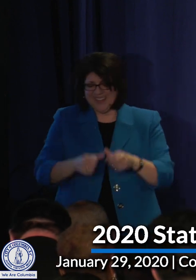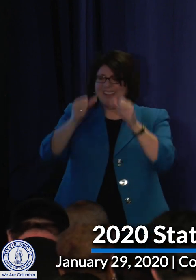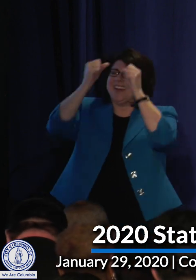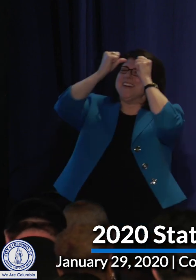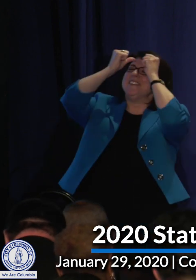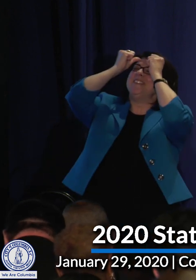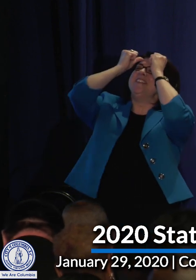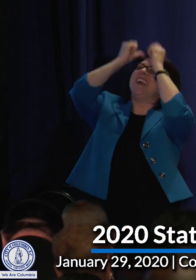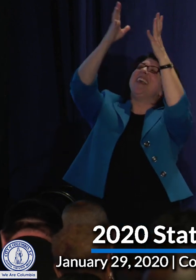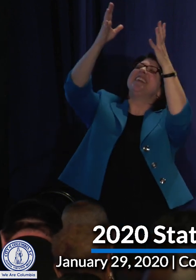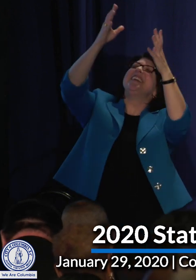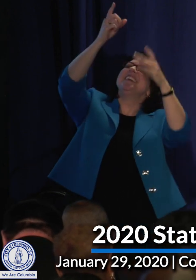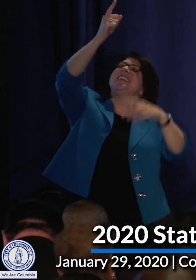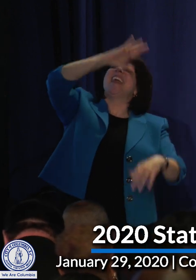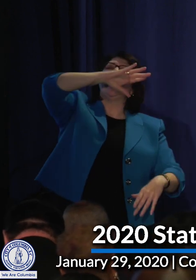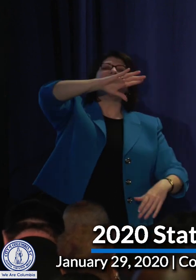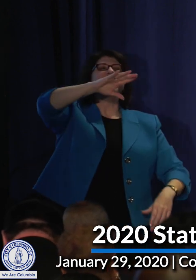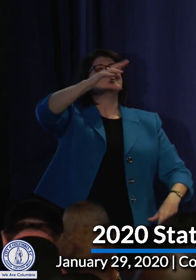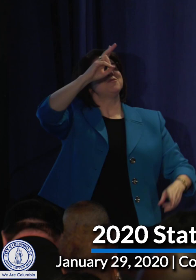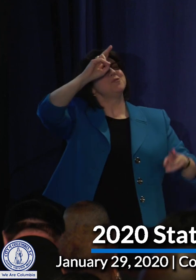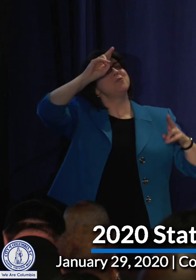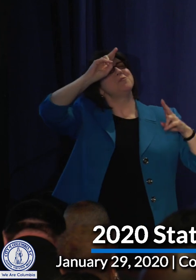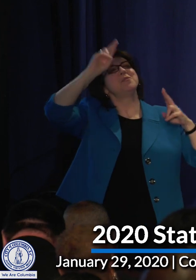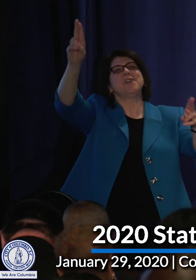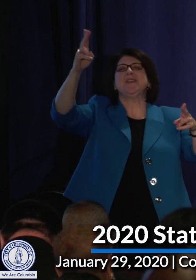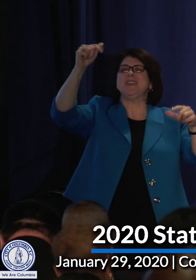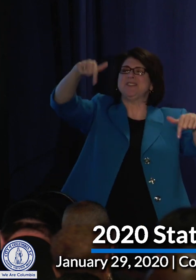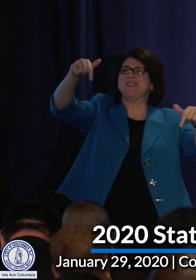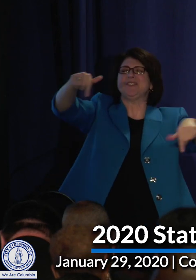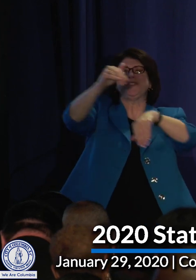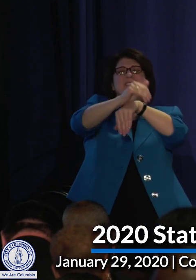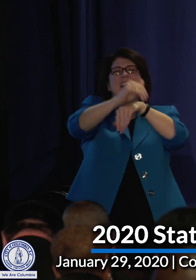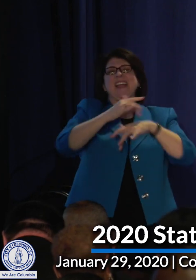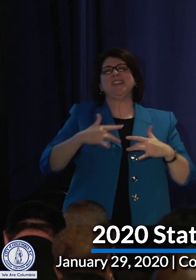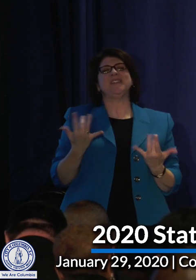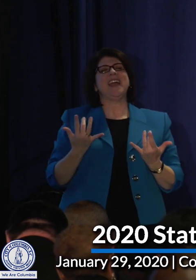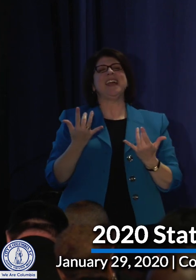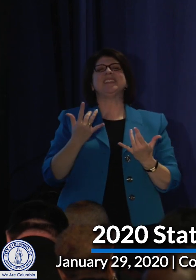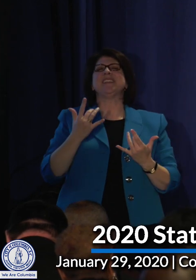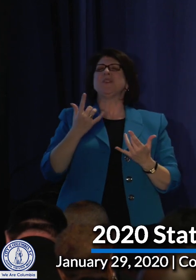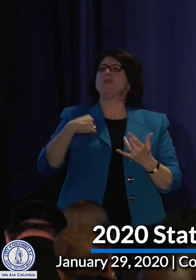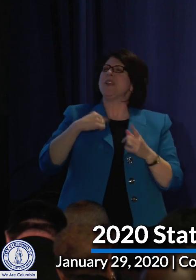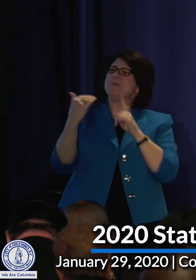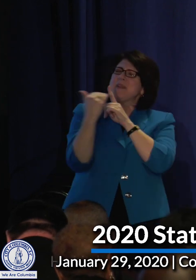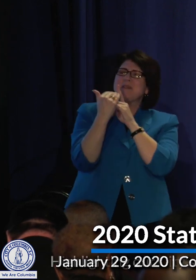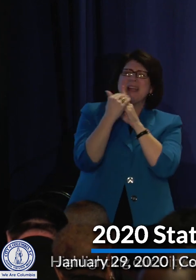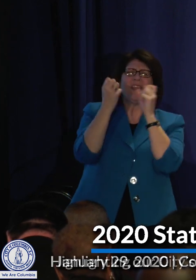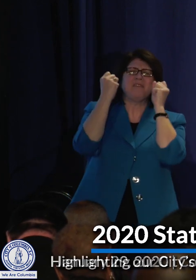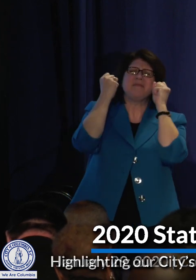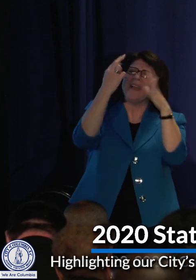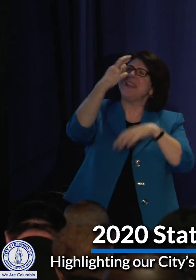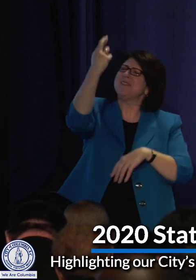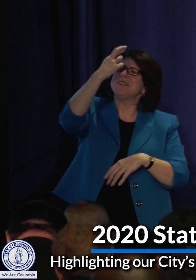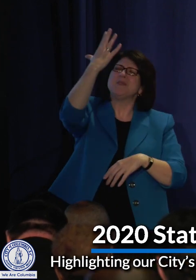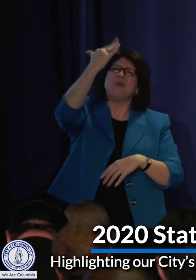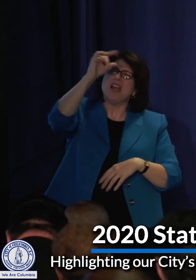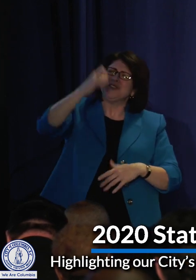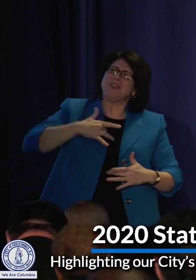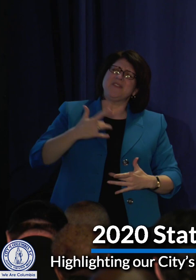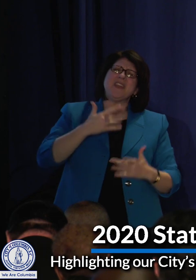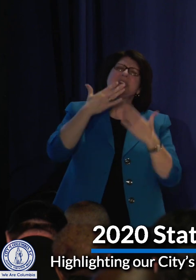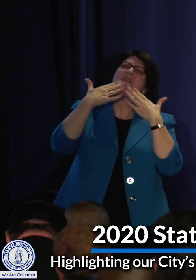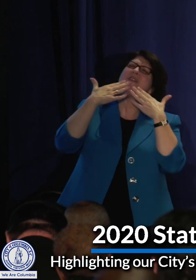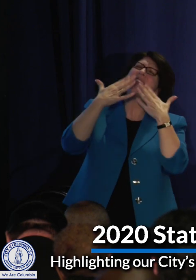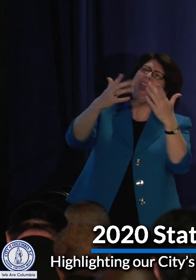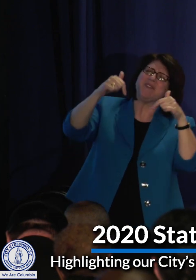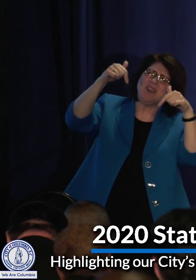Father God, it is a privilege to have a night like this where we have been reminded of the many reasons that we have to be grateful in this